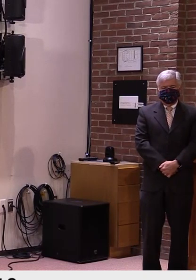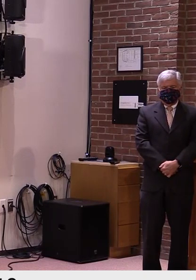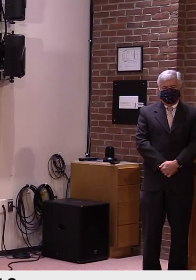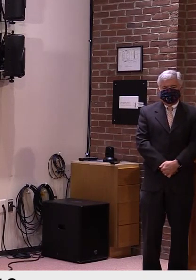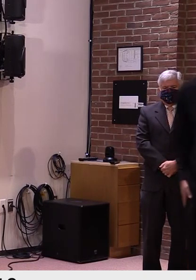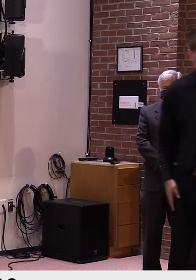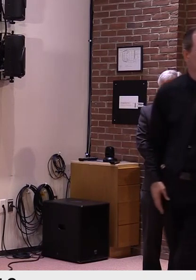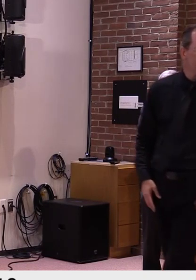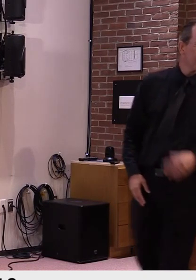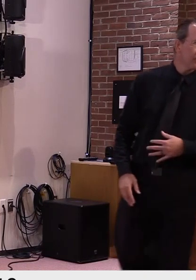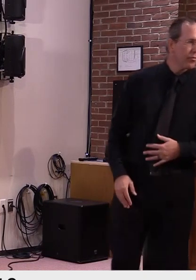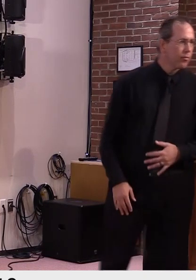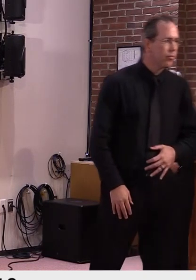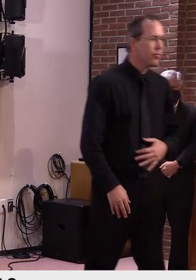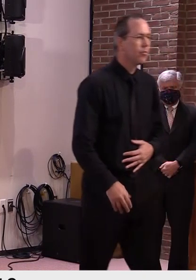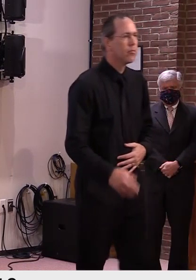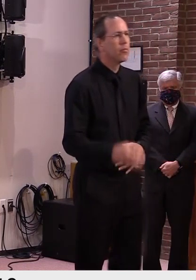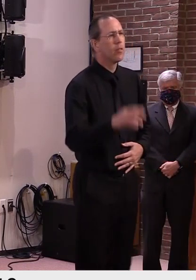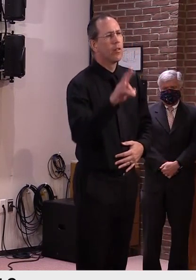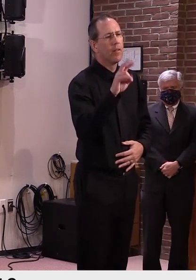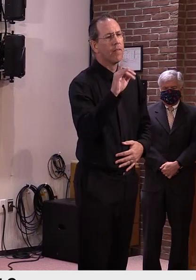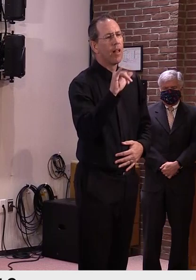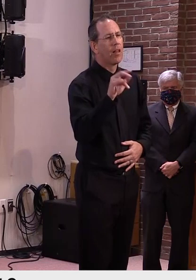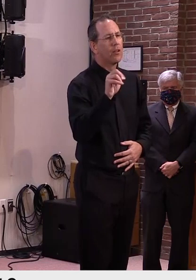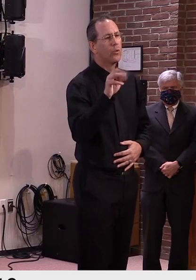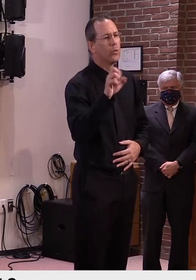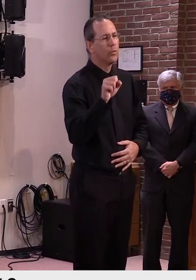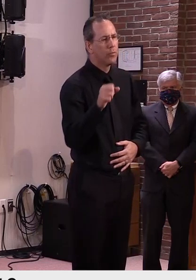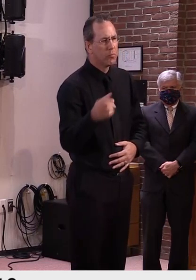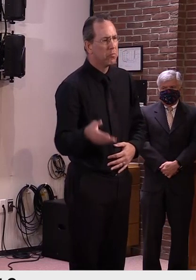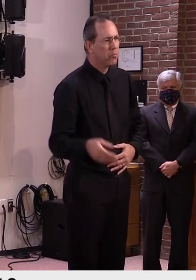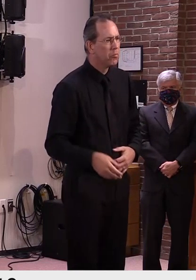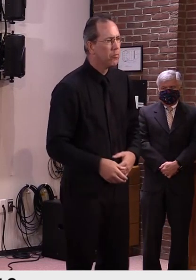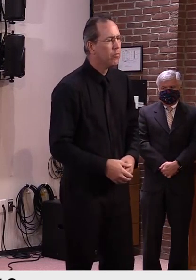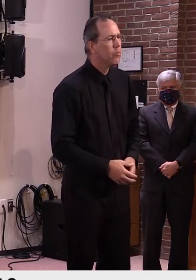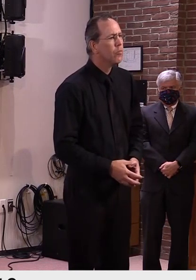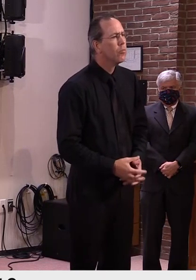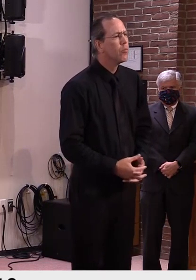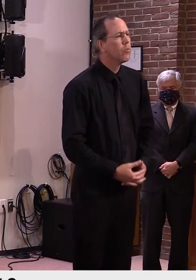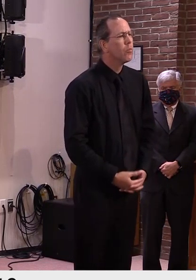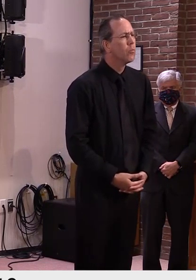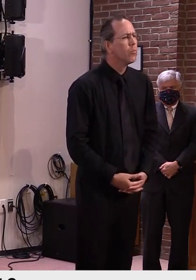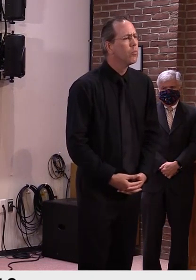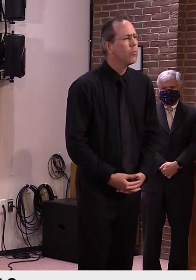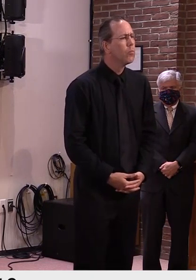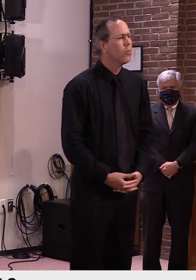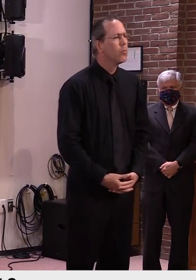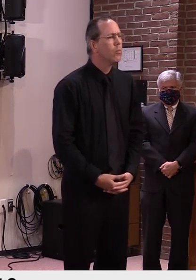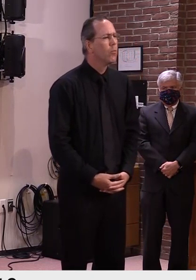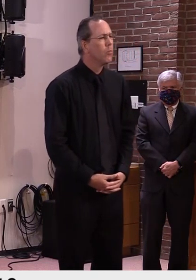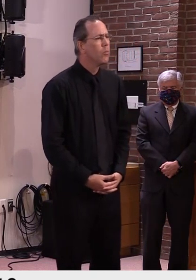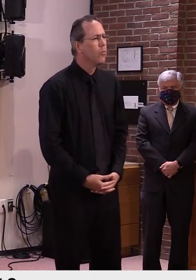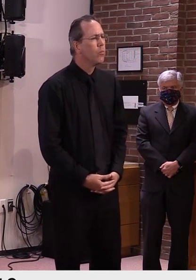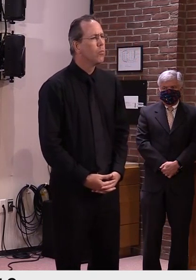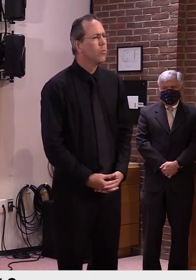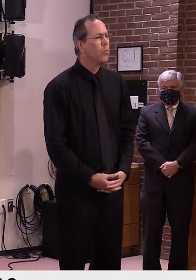To follow up on that last question, will there be any specific guidance issued for Vermont ski resorts in terms of on-slope